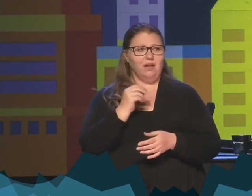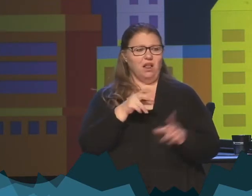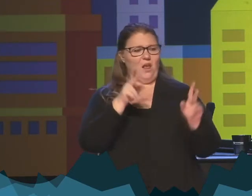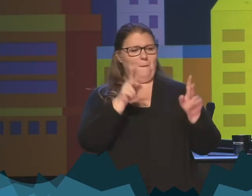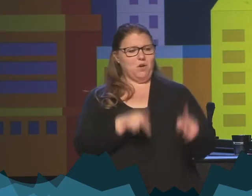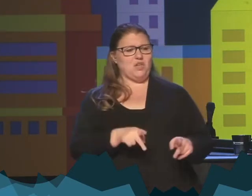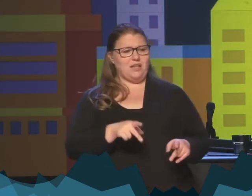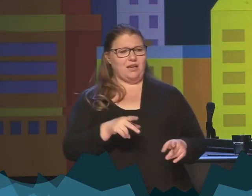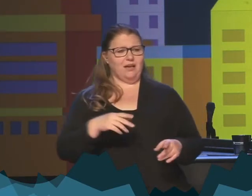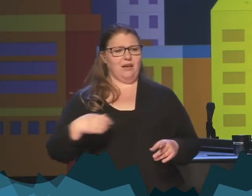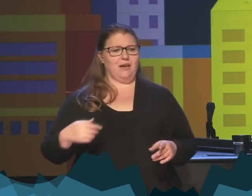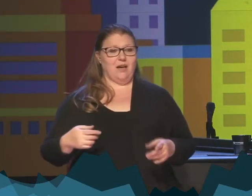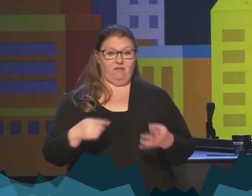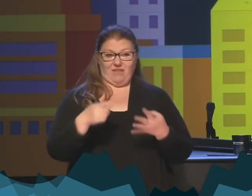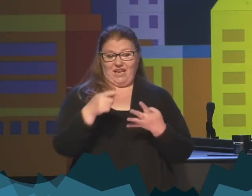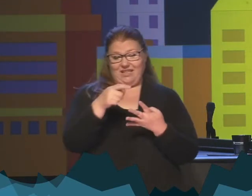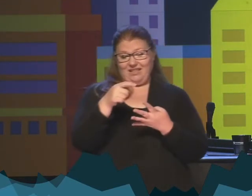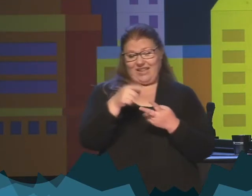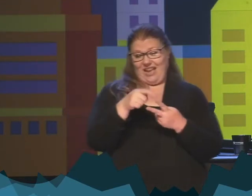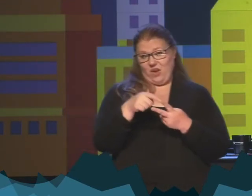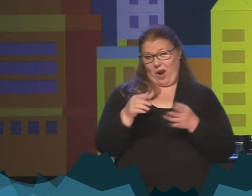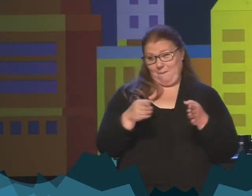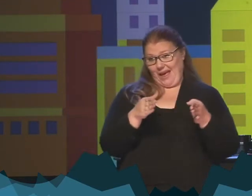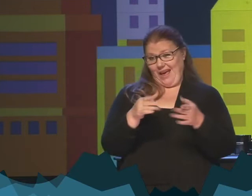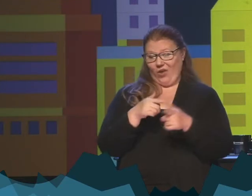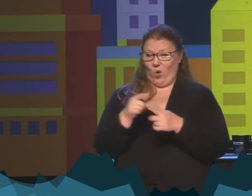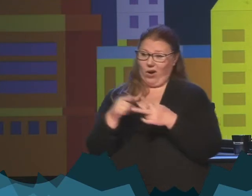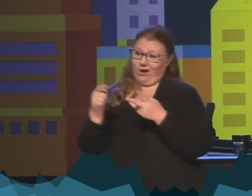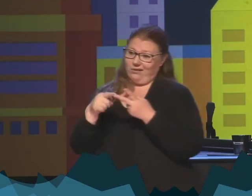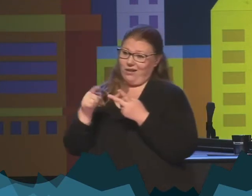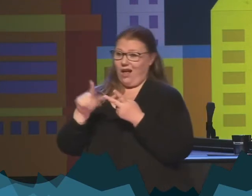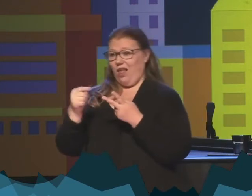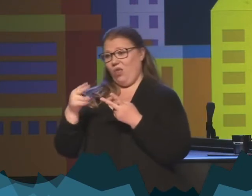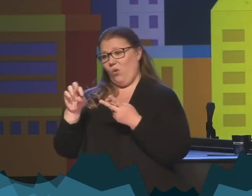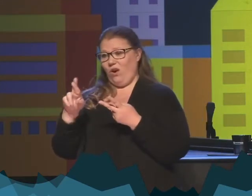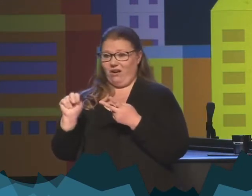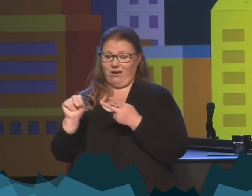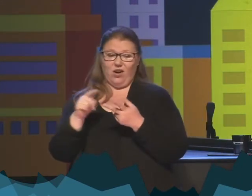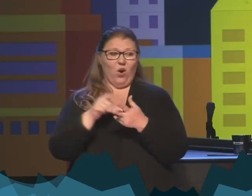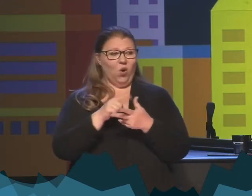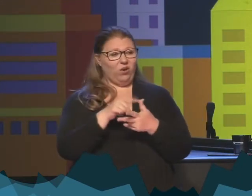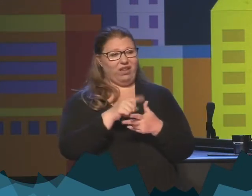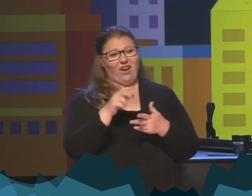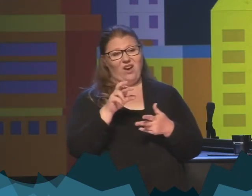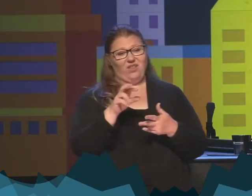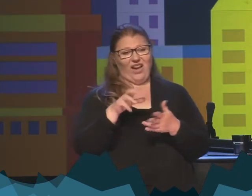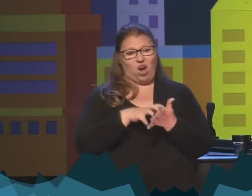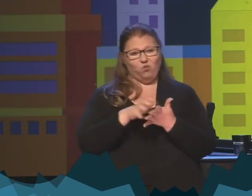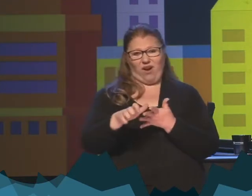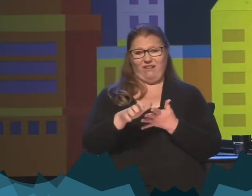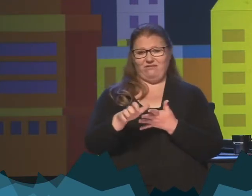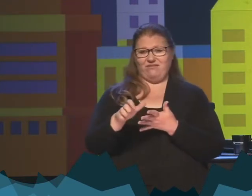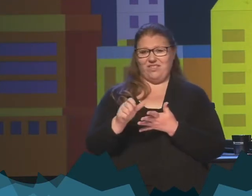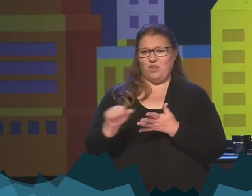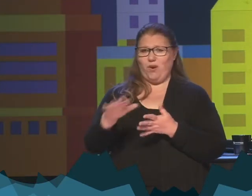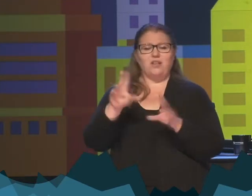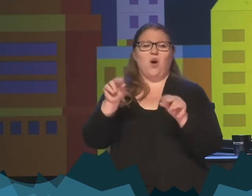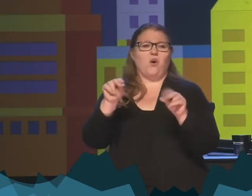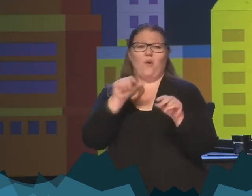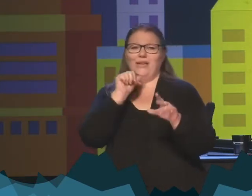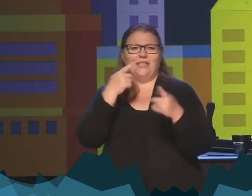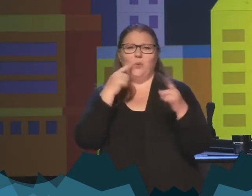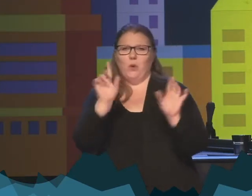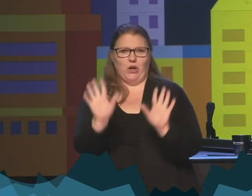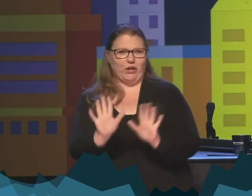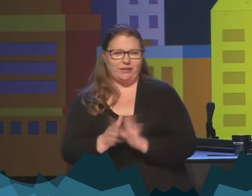is either, you're either a path or you're a thorn or you're a rocky soil or you're a rich soil. I'm sorry, that just doesn't